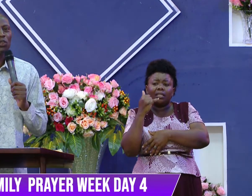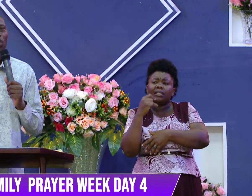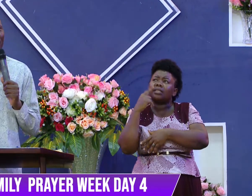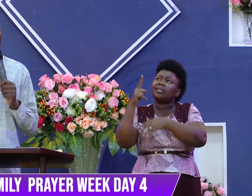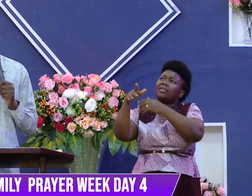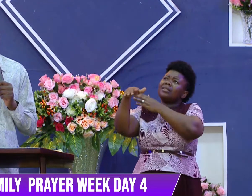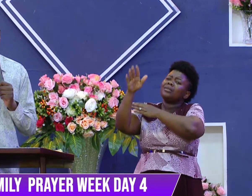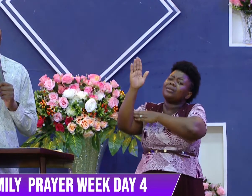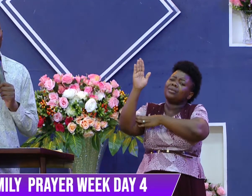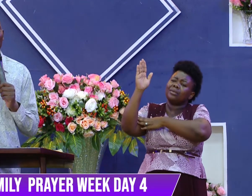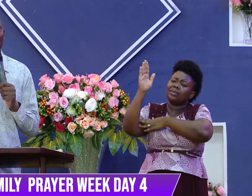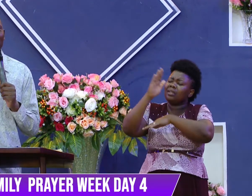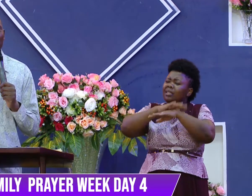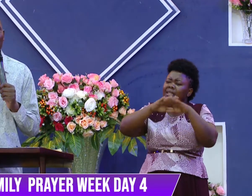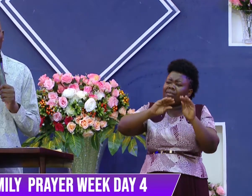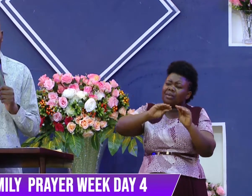for